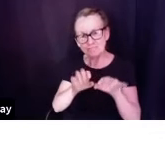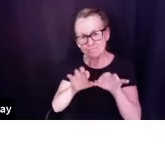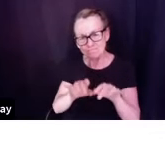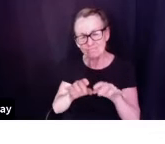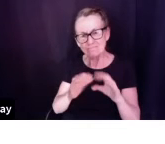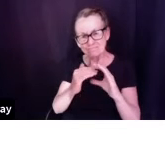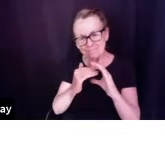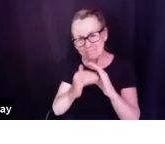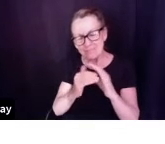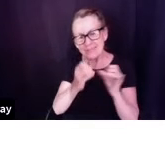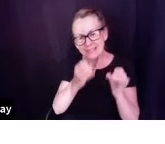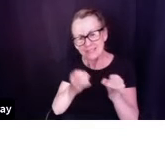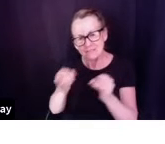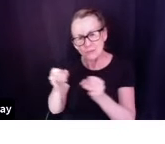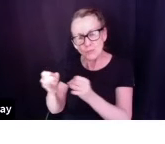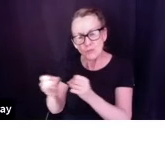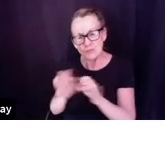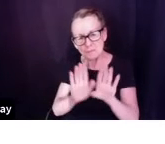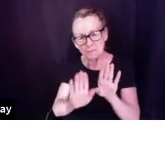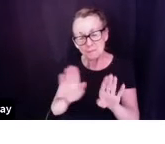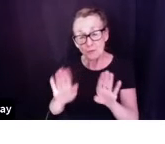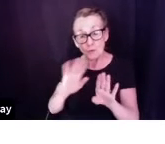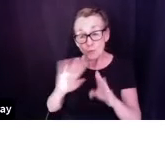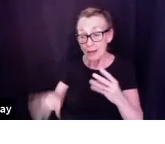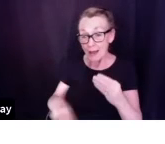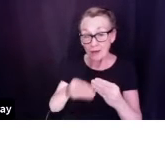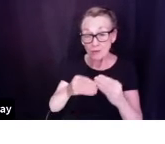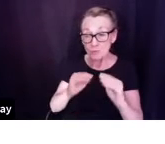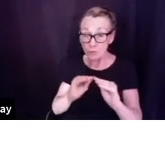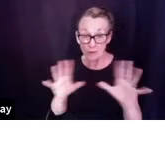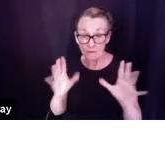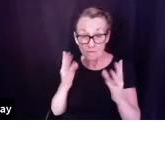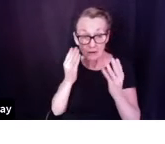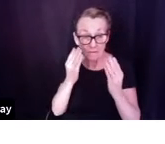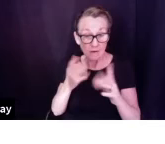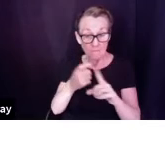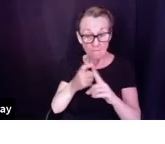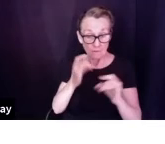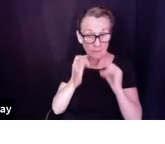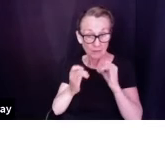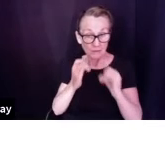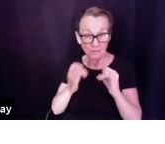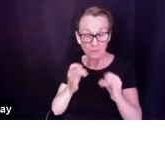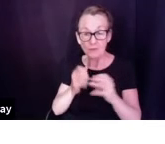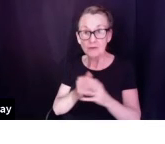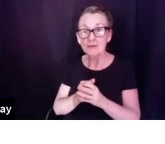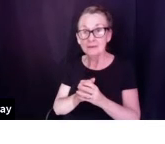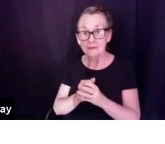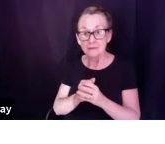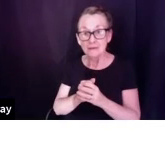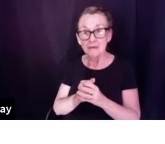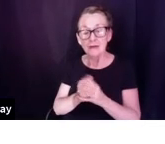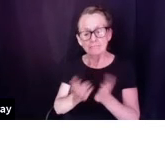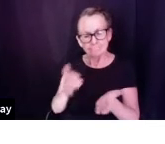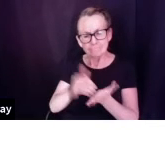you email, you can add to or clarify information from the interview, and you reiterate